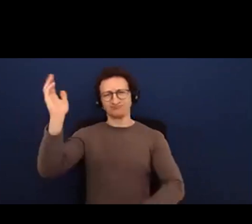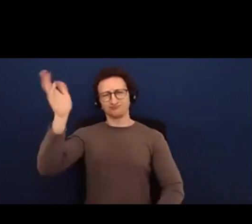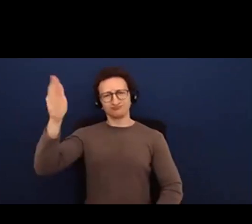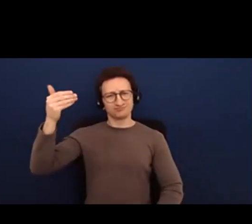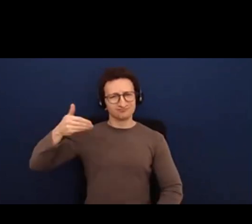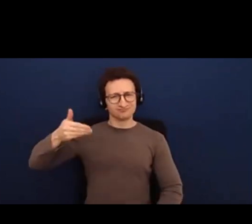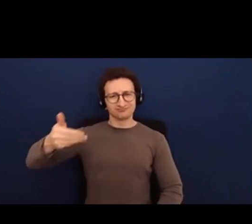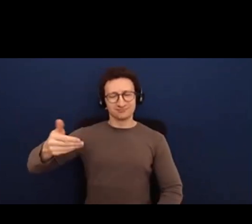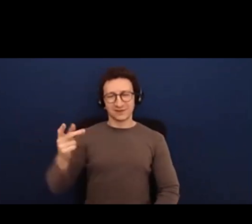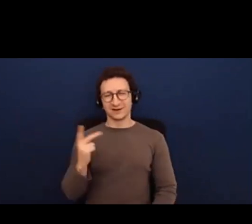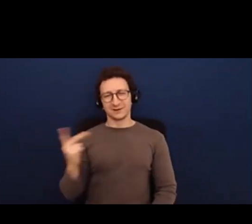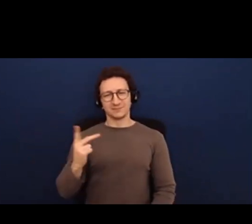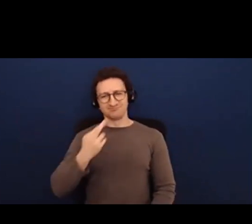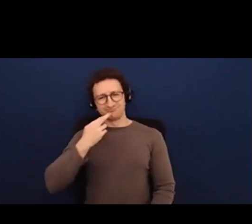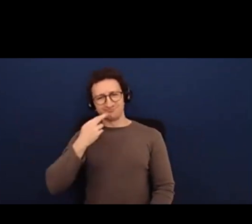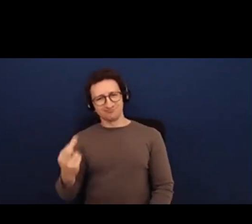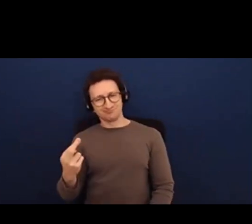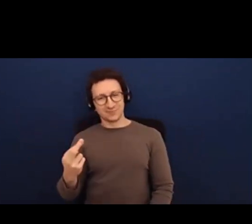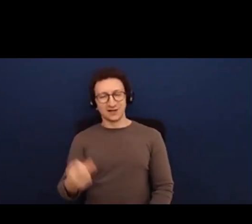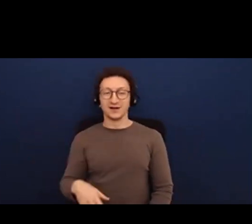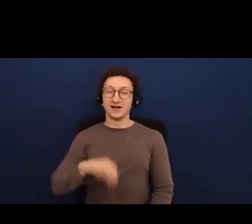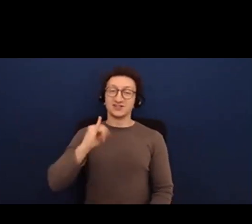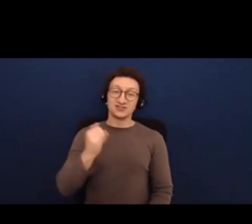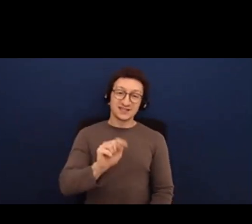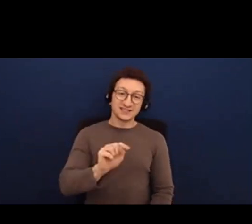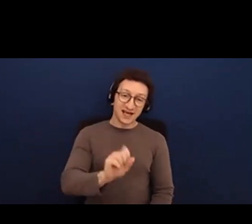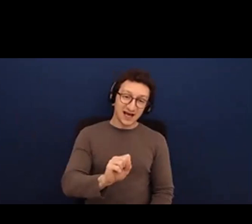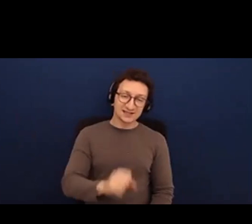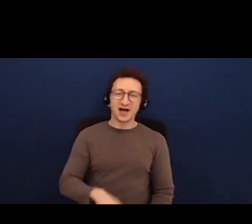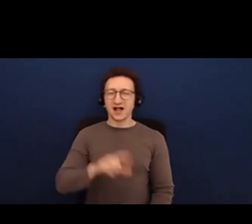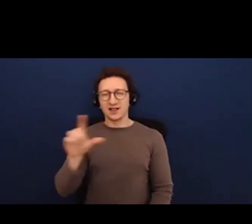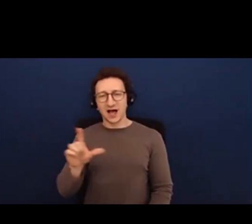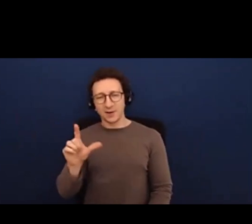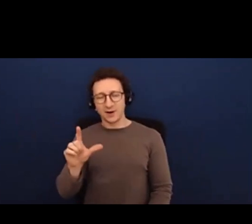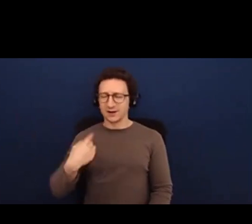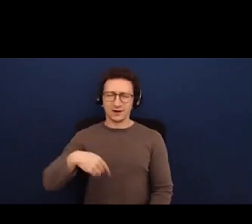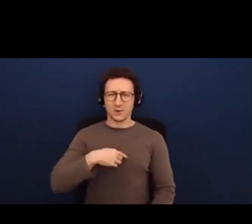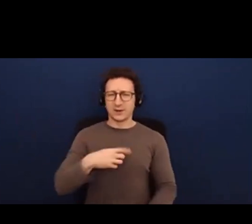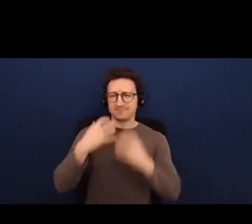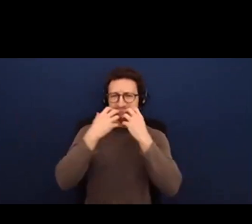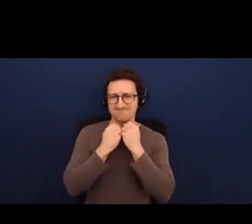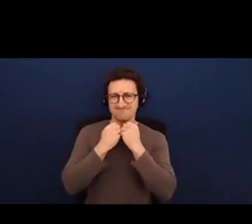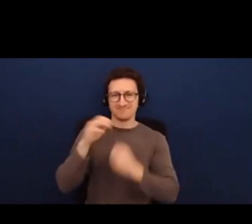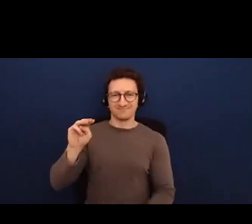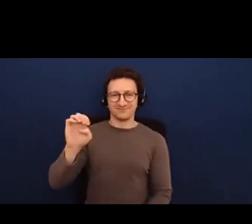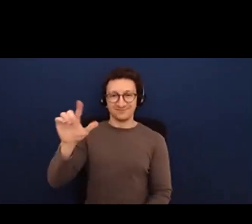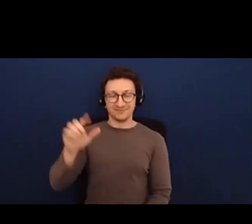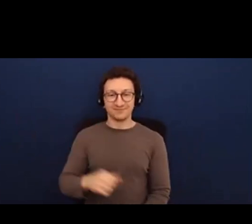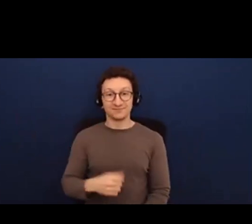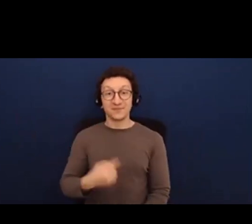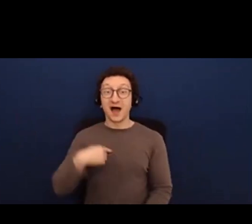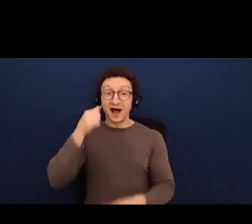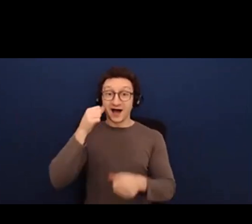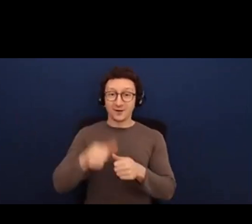old friend of JTS and the library. I recall when the capability to